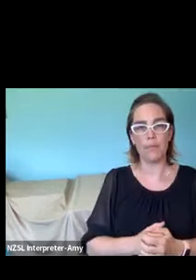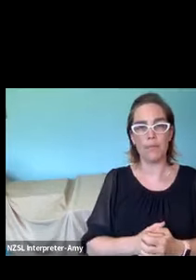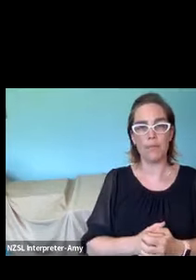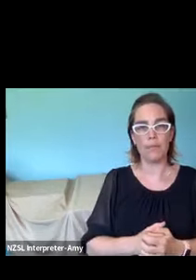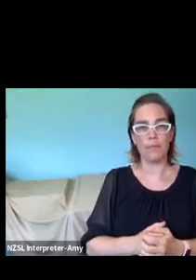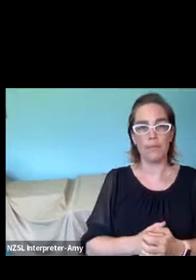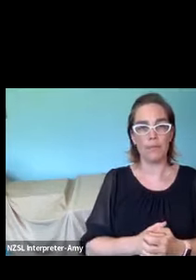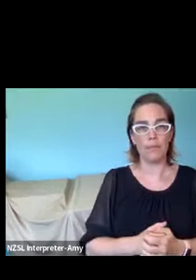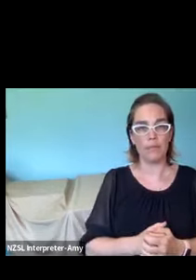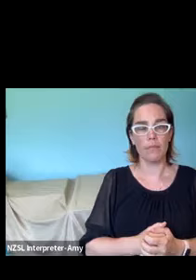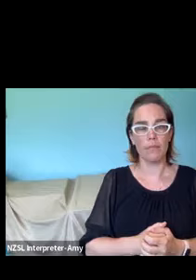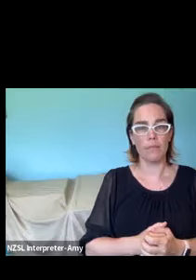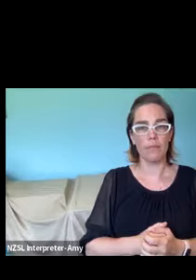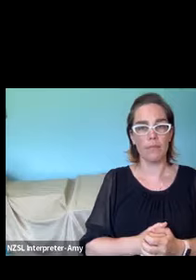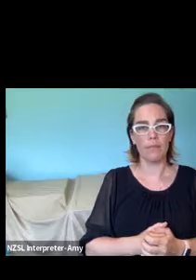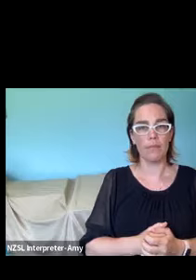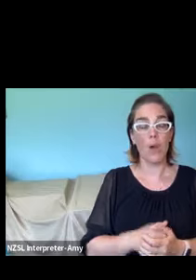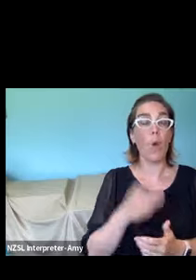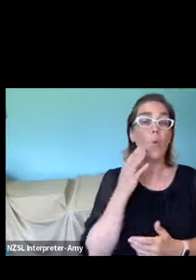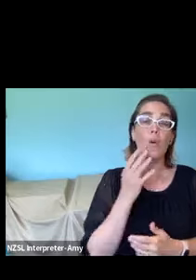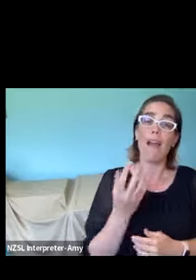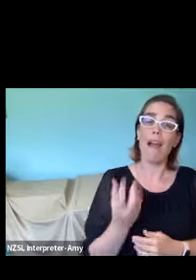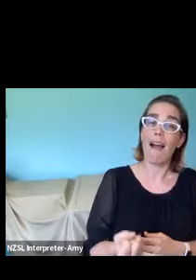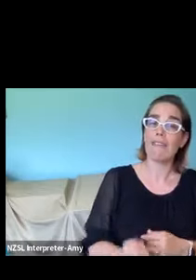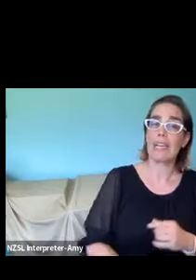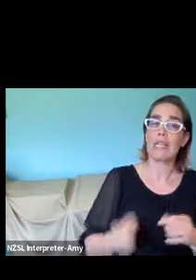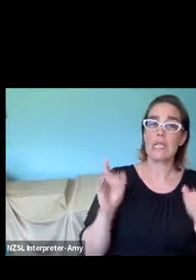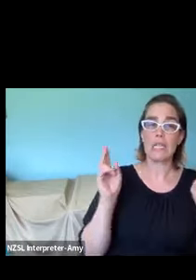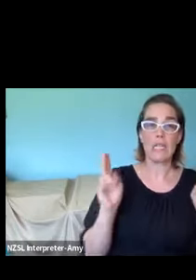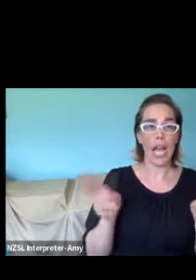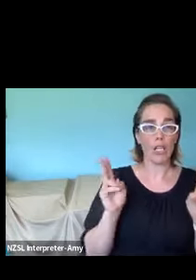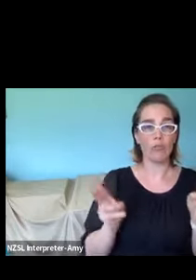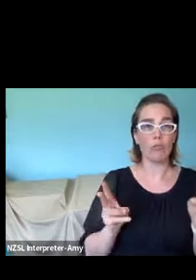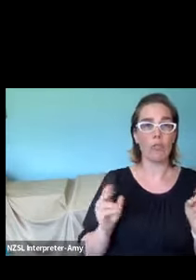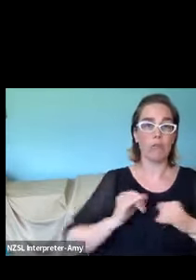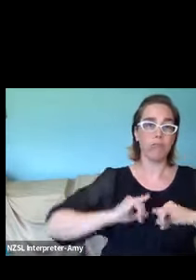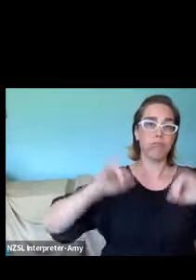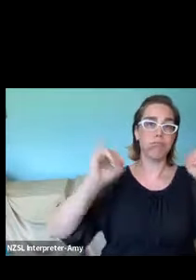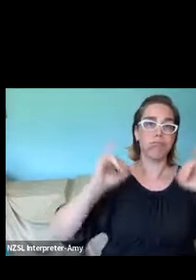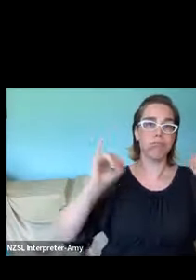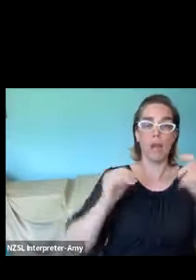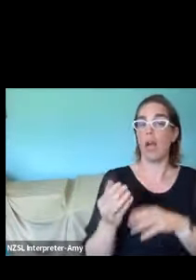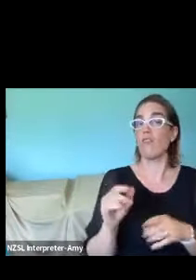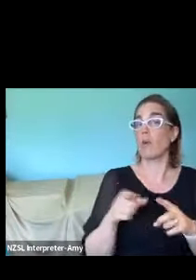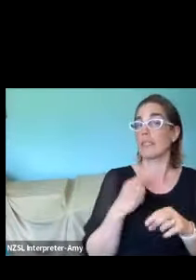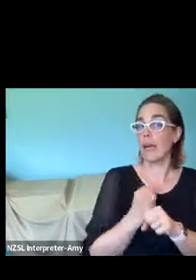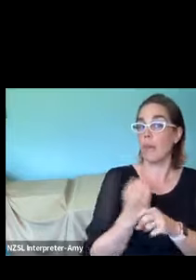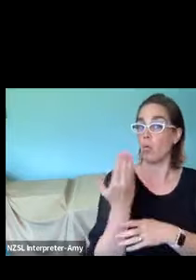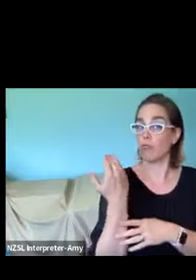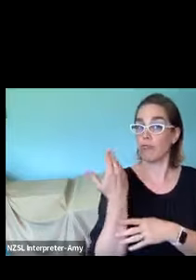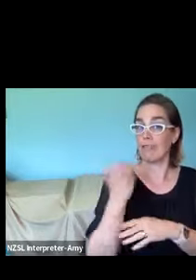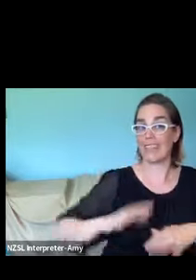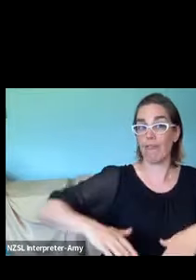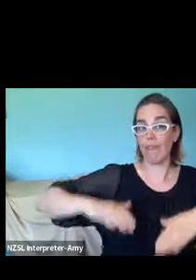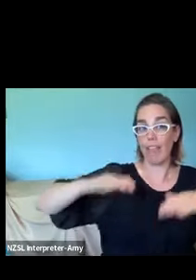there is a natural disaster, for example, the recent cyclones and flooding,